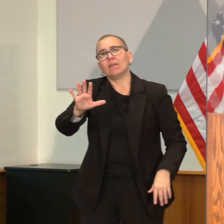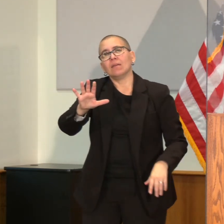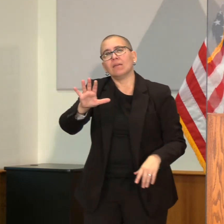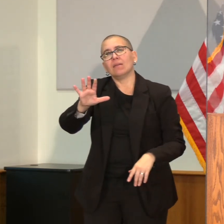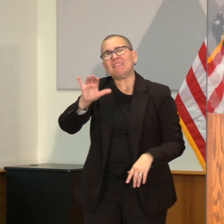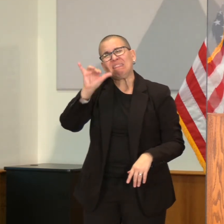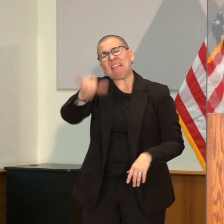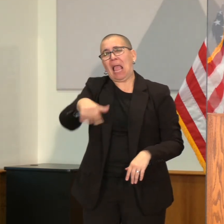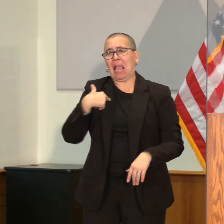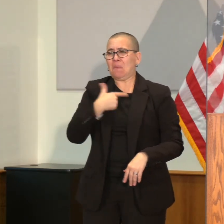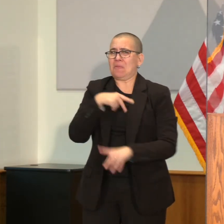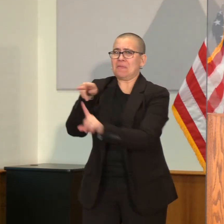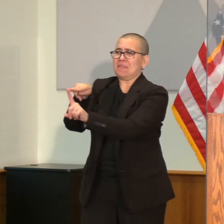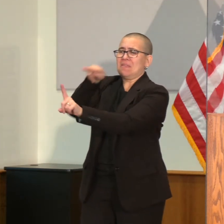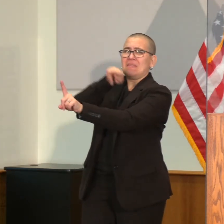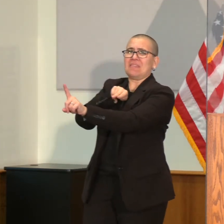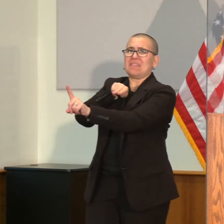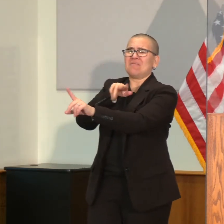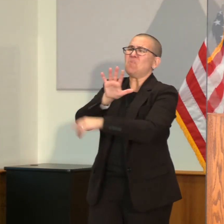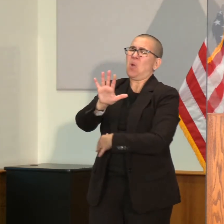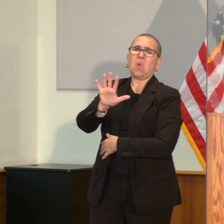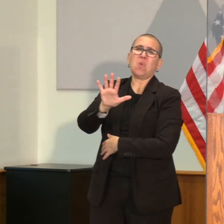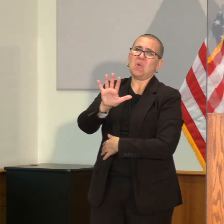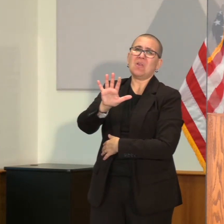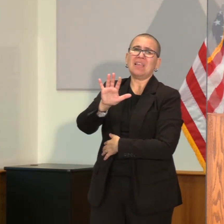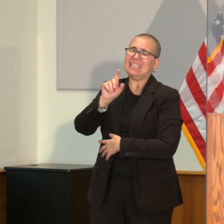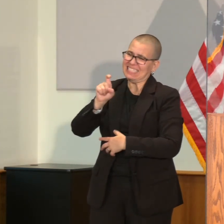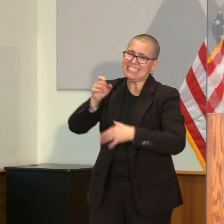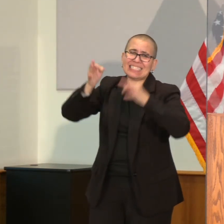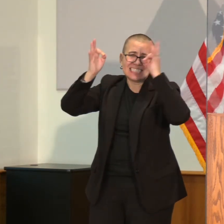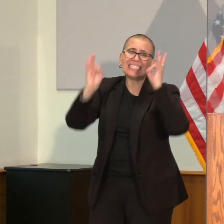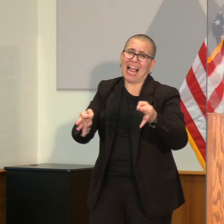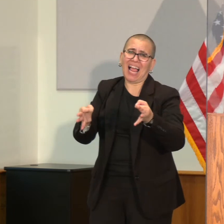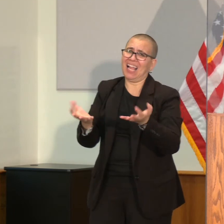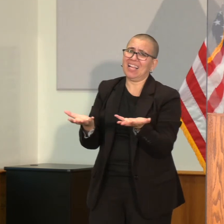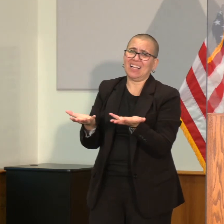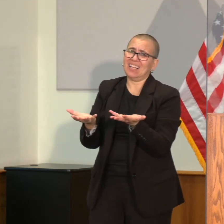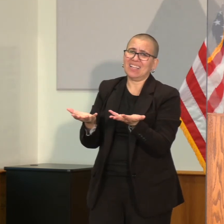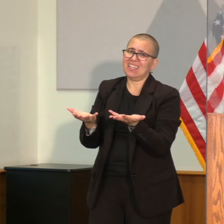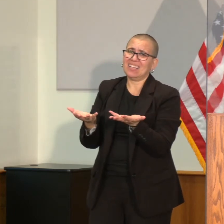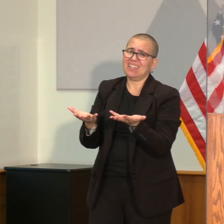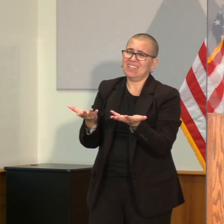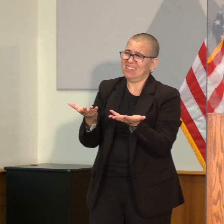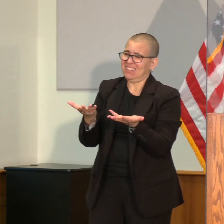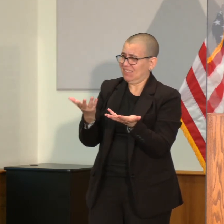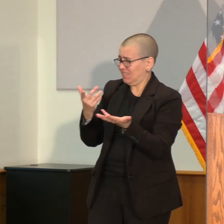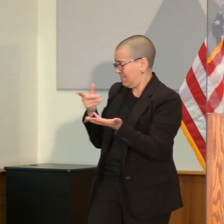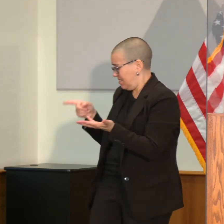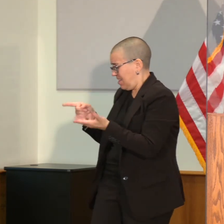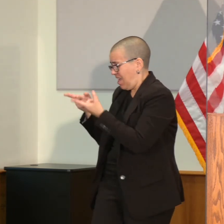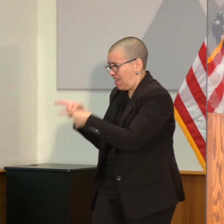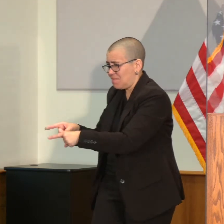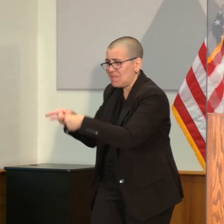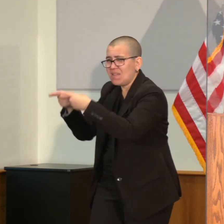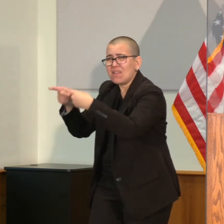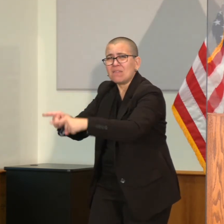decide now is, based on that fact, those facts, what is our will